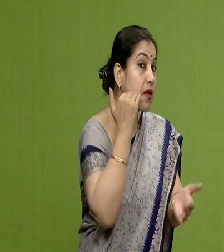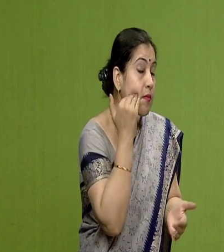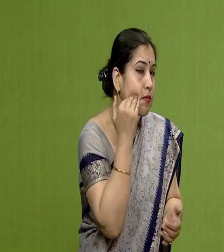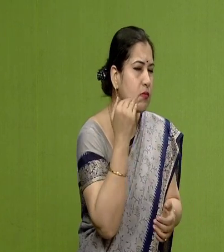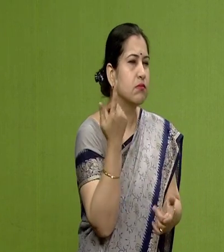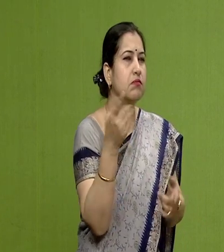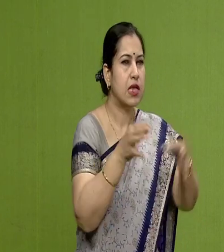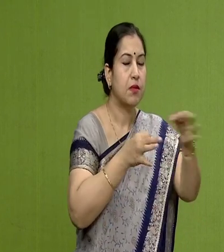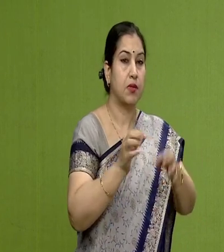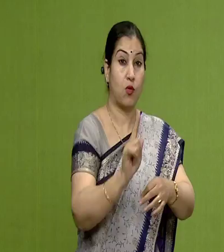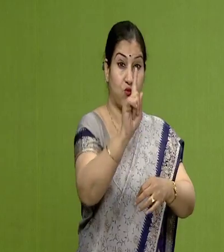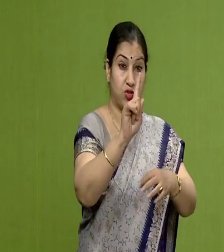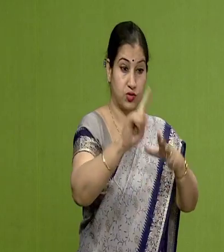on January 1,